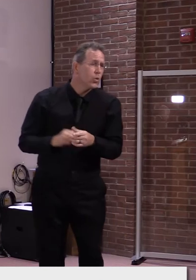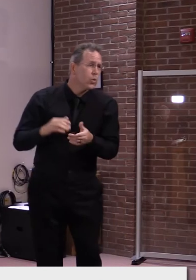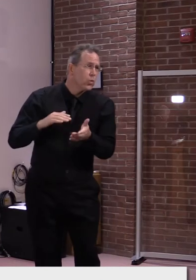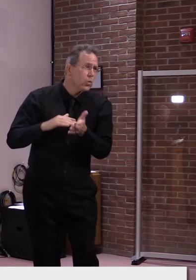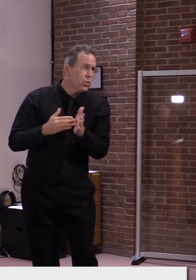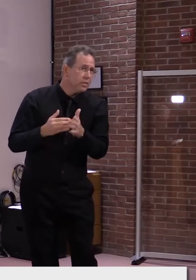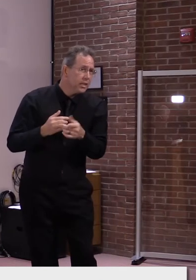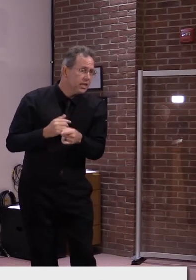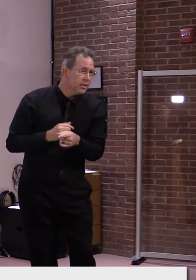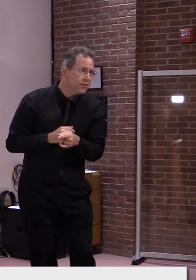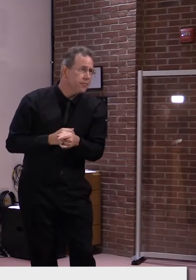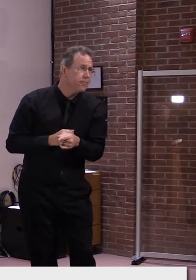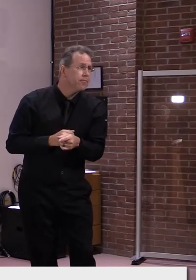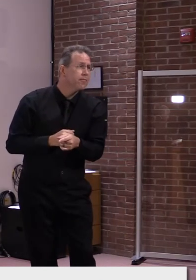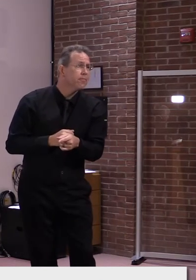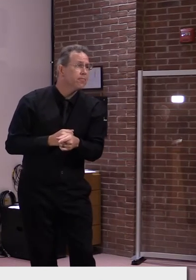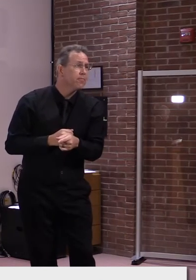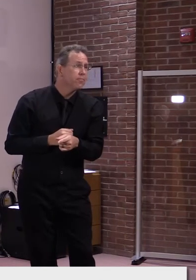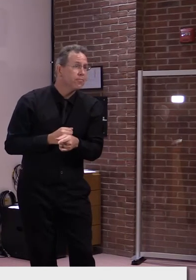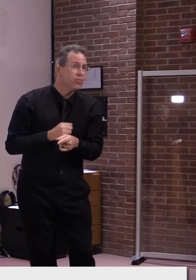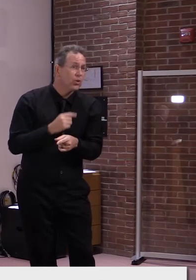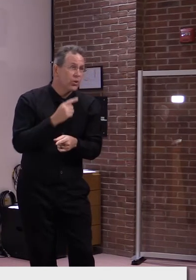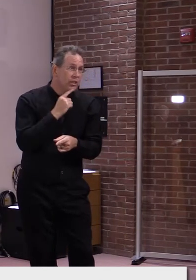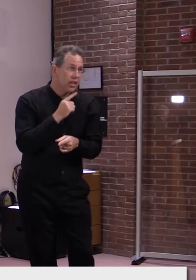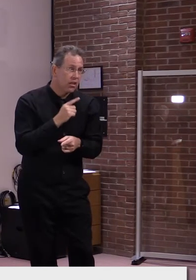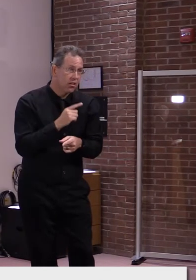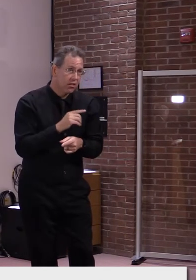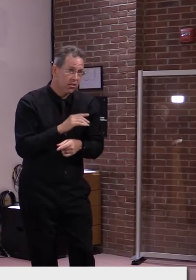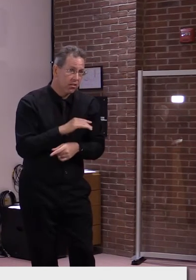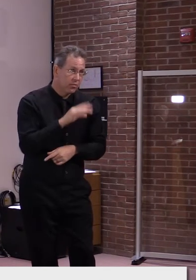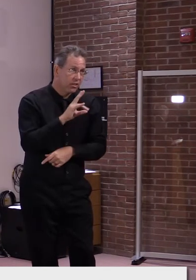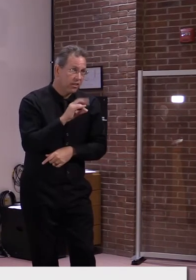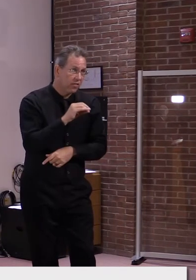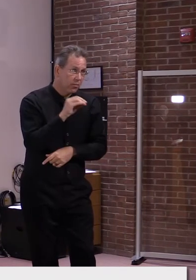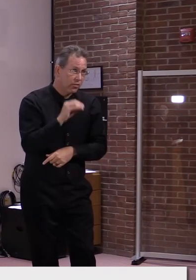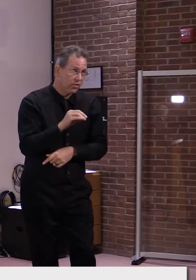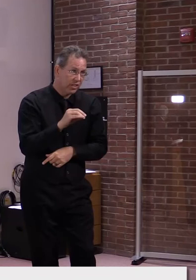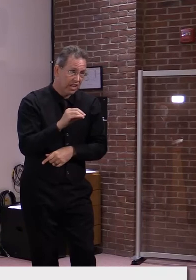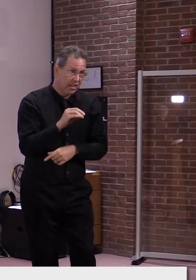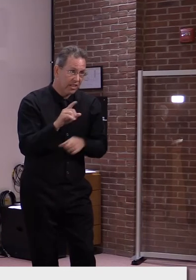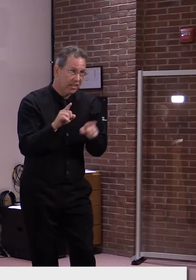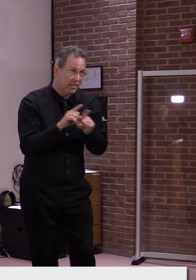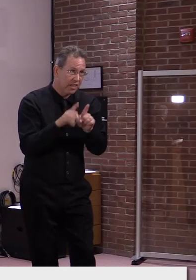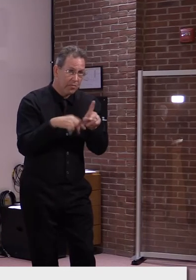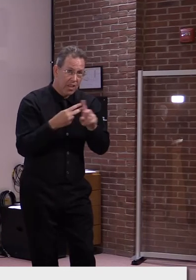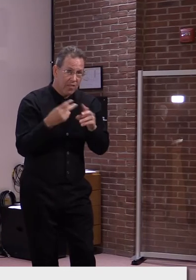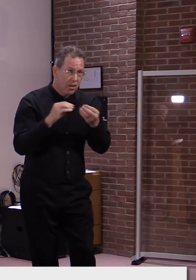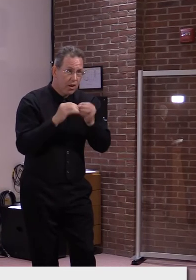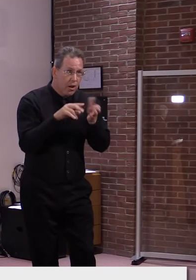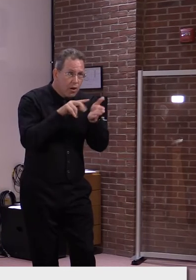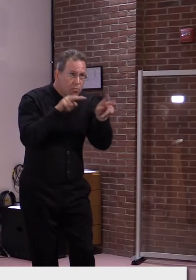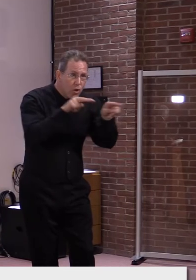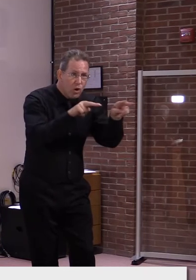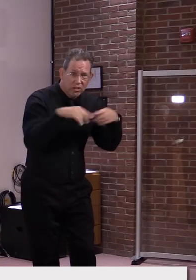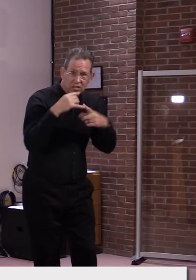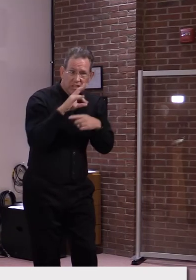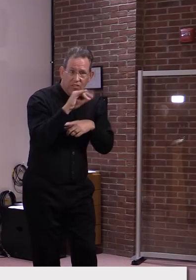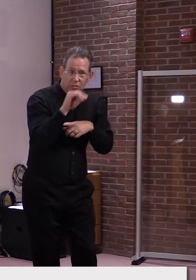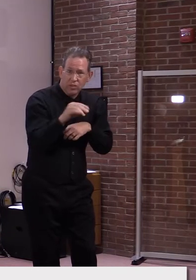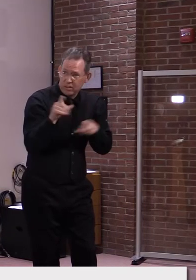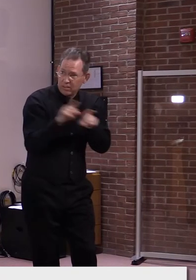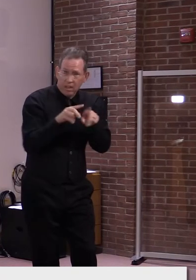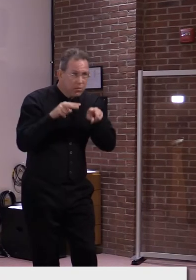scrutiny? That has been well underway. Yeah, that has been. I'll let Commissioner Pichek talk about